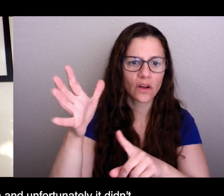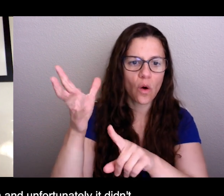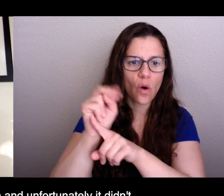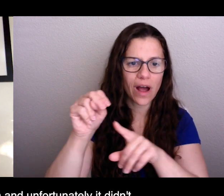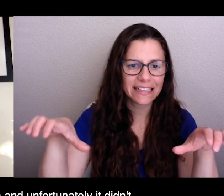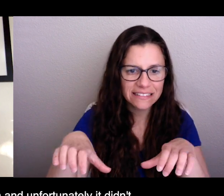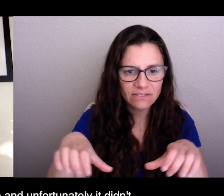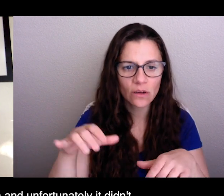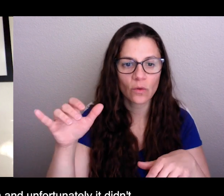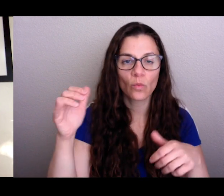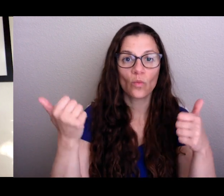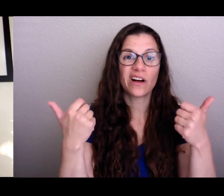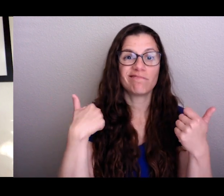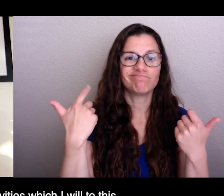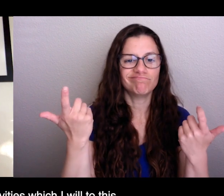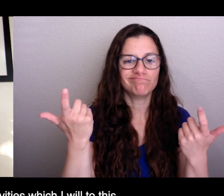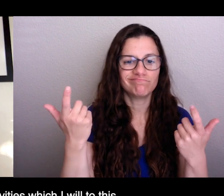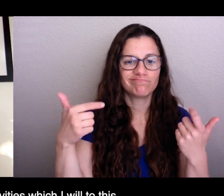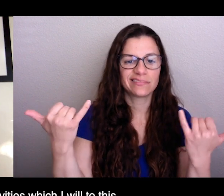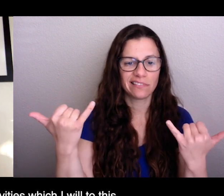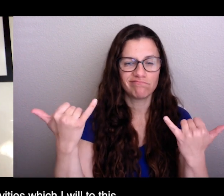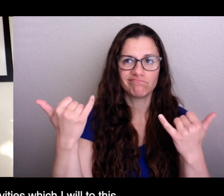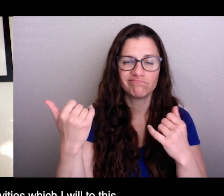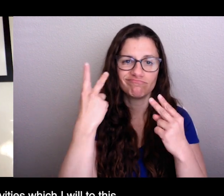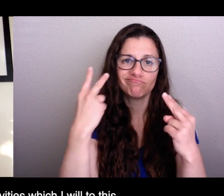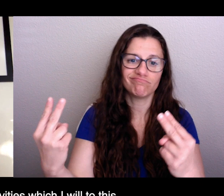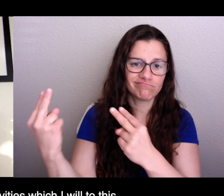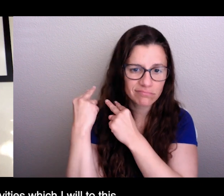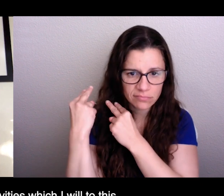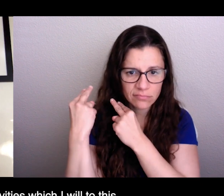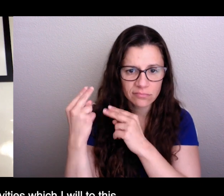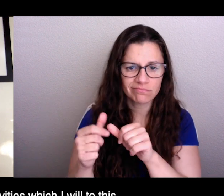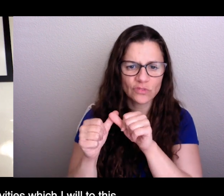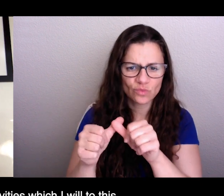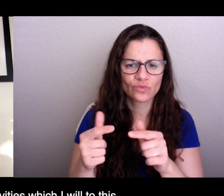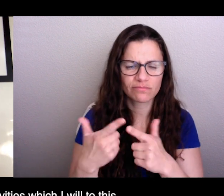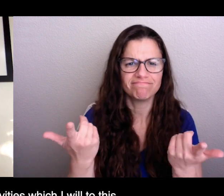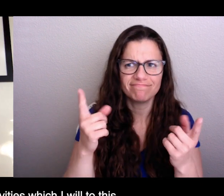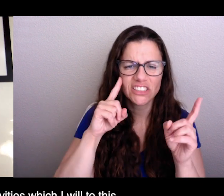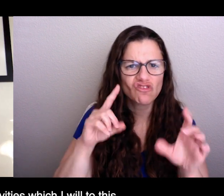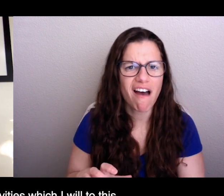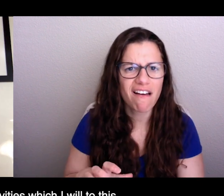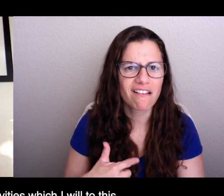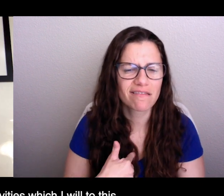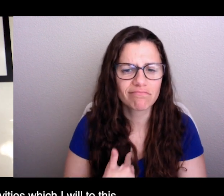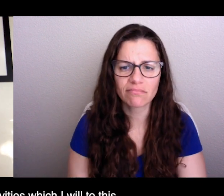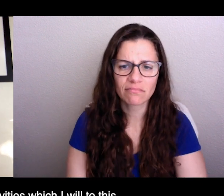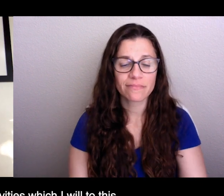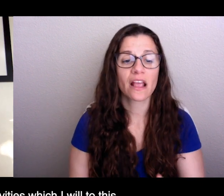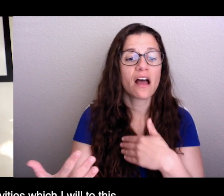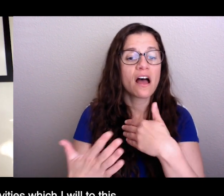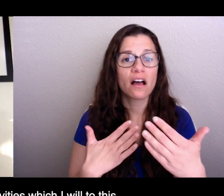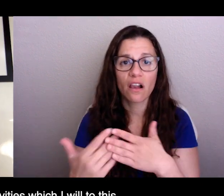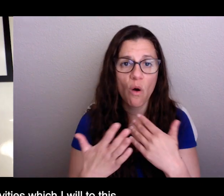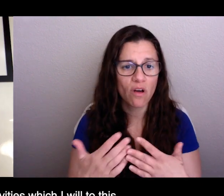ongoing culture of access in its own activities, which I will, to this day,